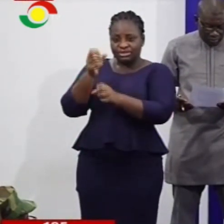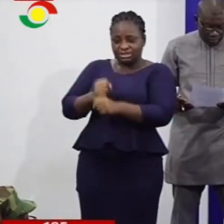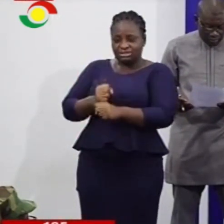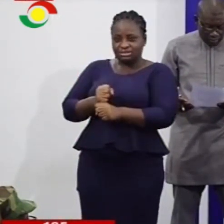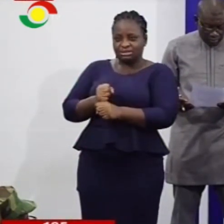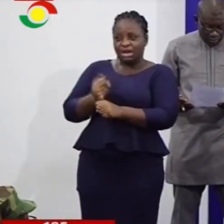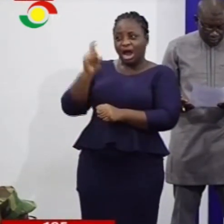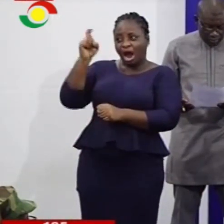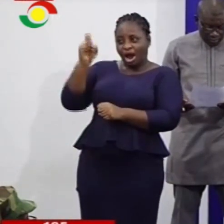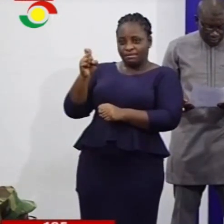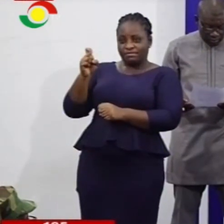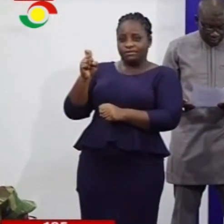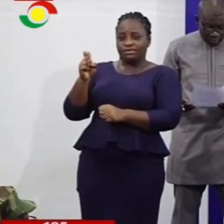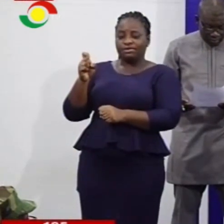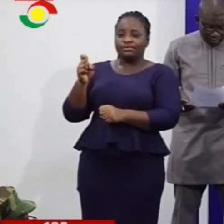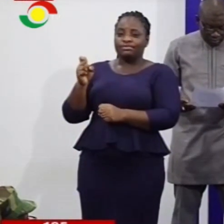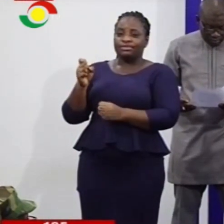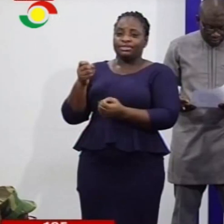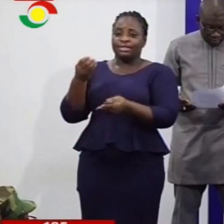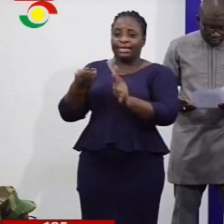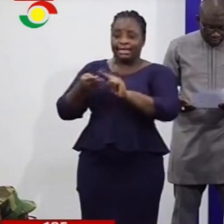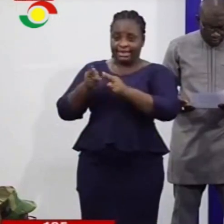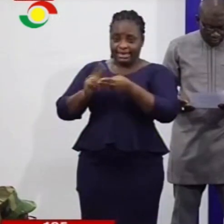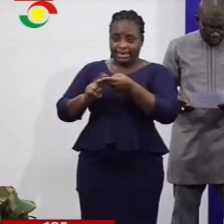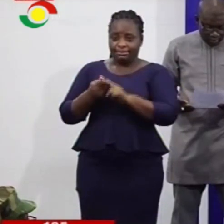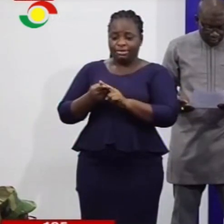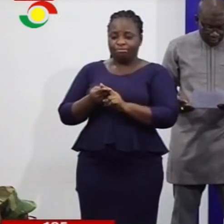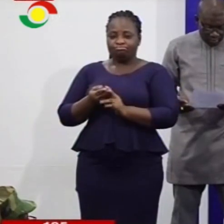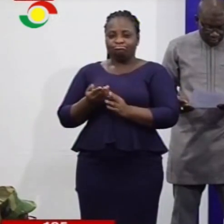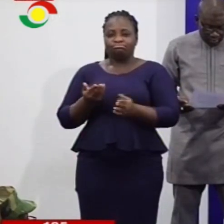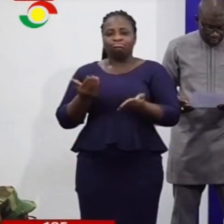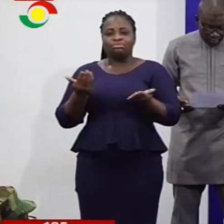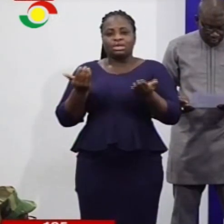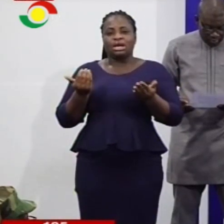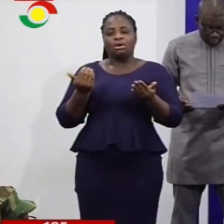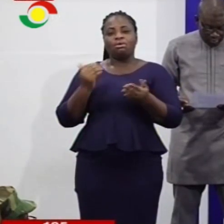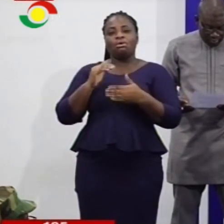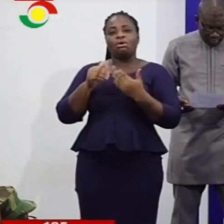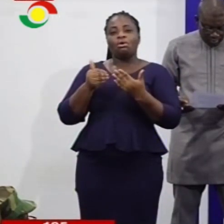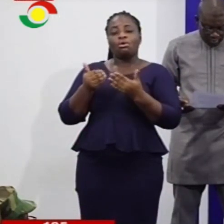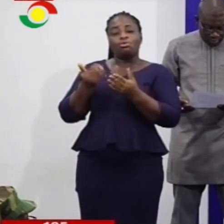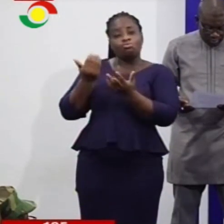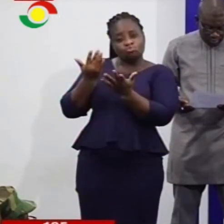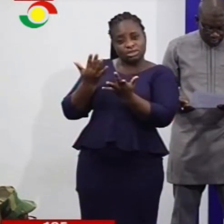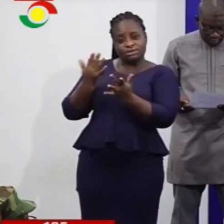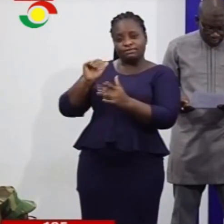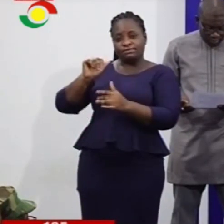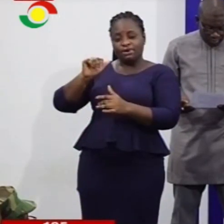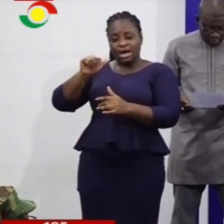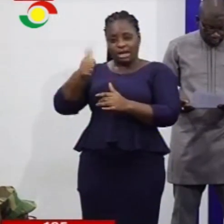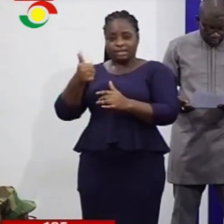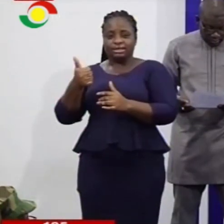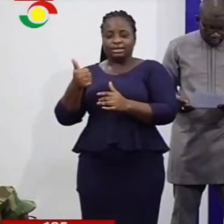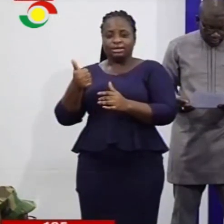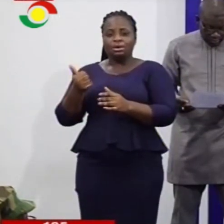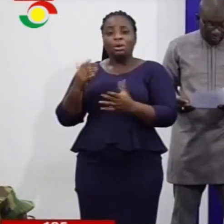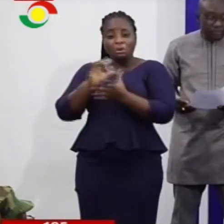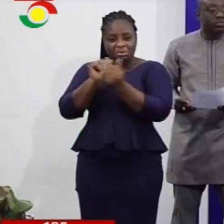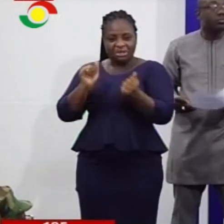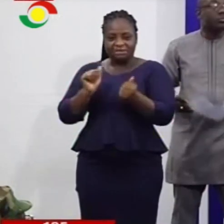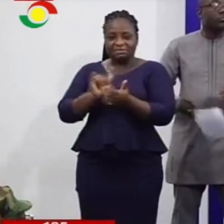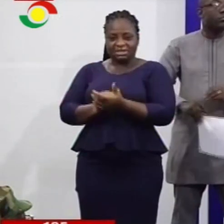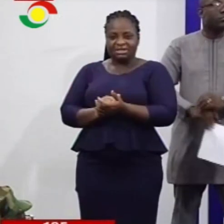half of the quantities. We have placed orders for all of them, and we are still awaiting delivery. We believe we will not